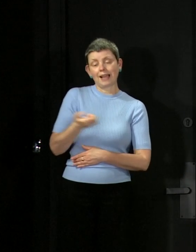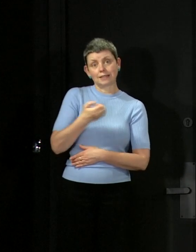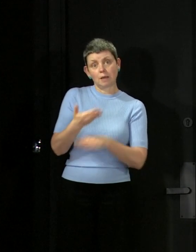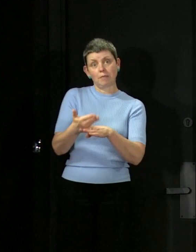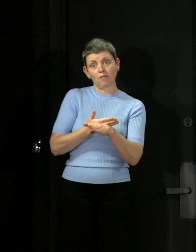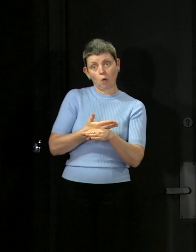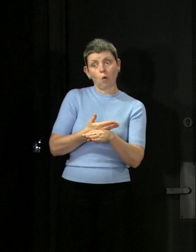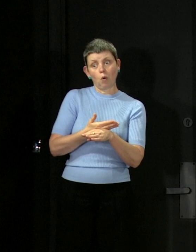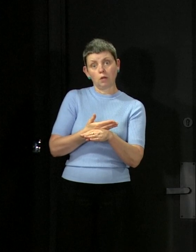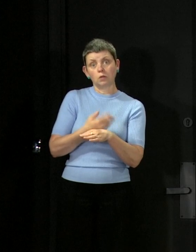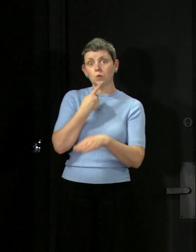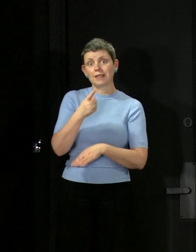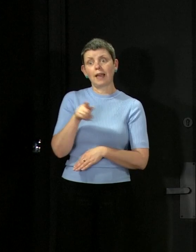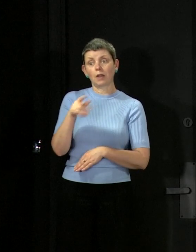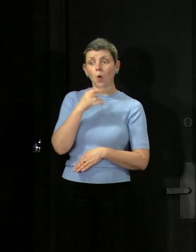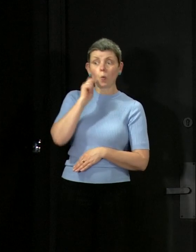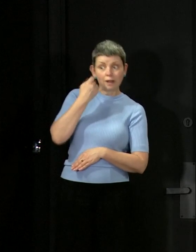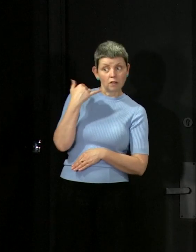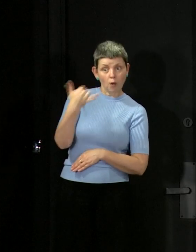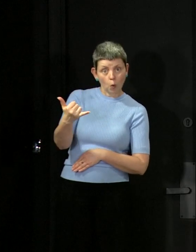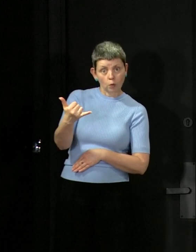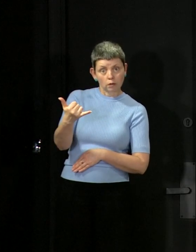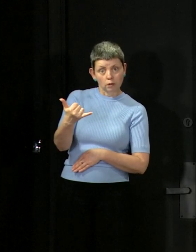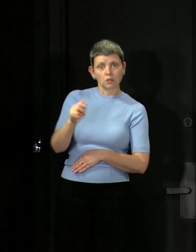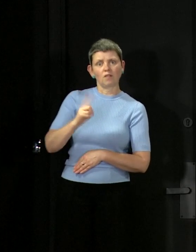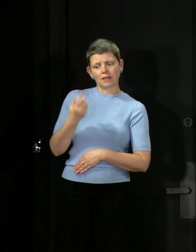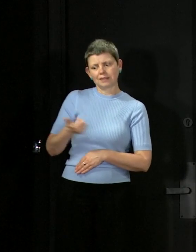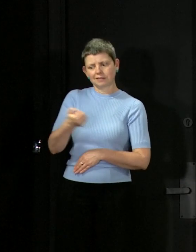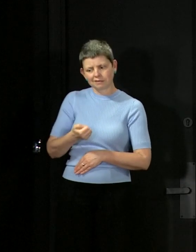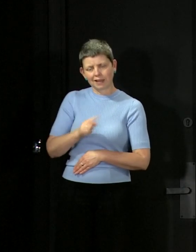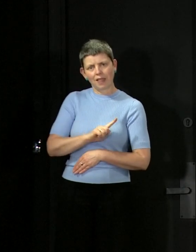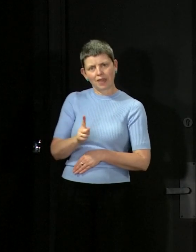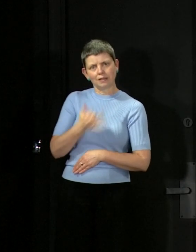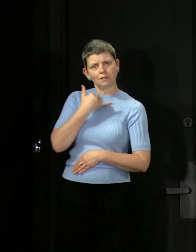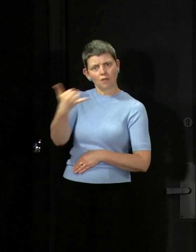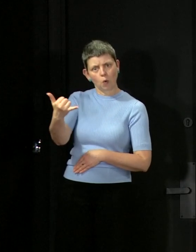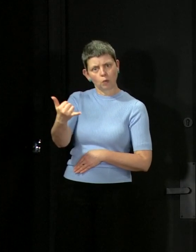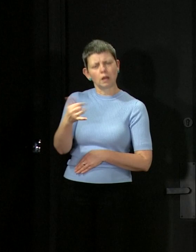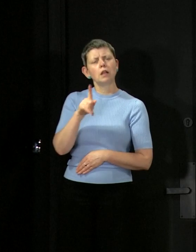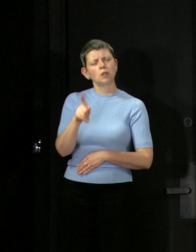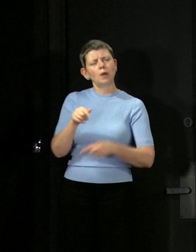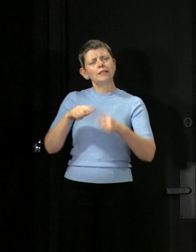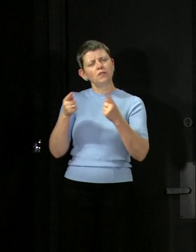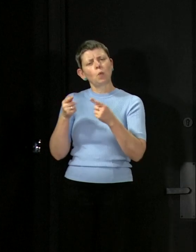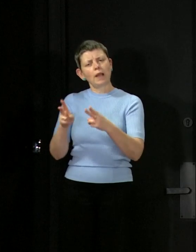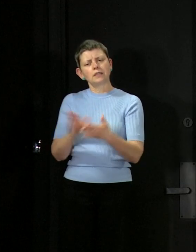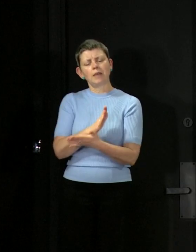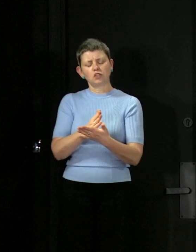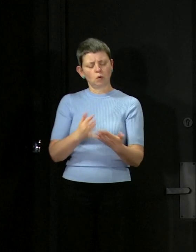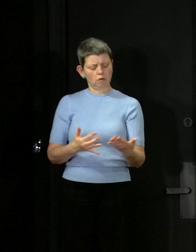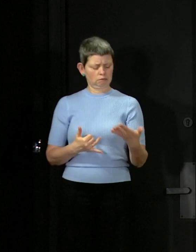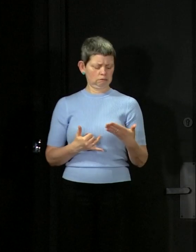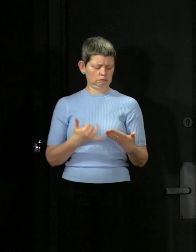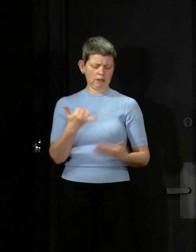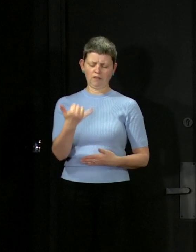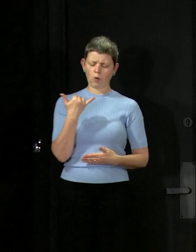say that you're going to be called. These are the kind of protections that are being built in so that people have confidence that when they get a call from a contact